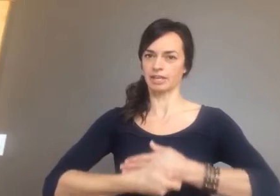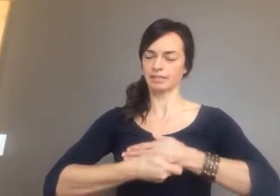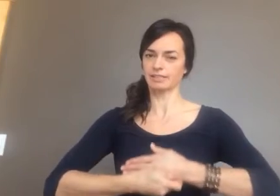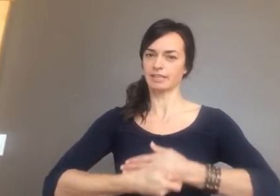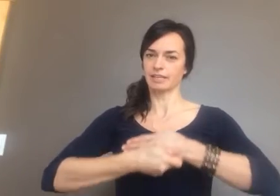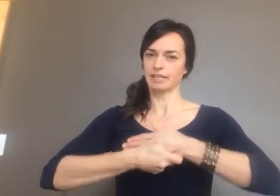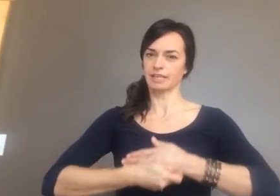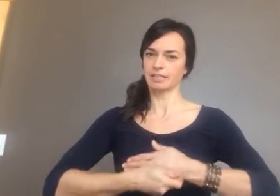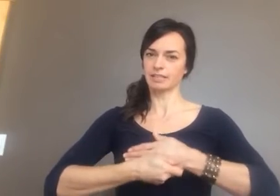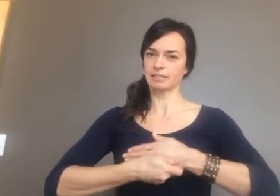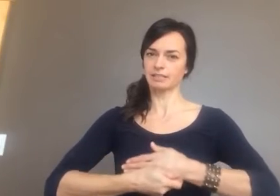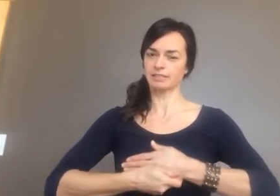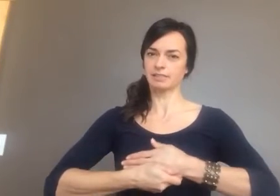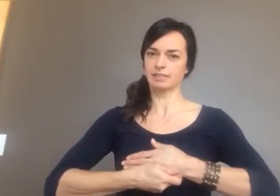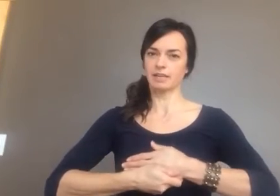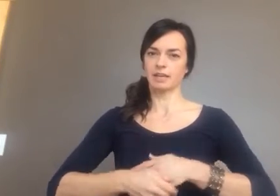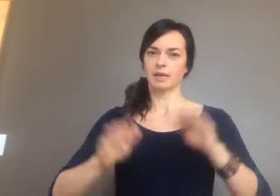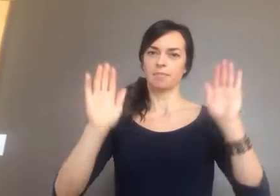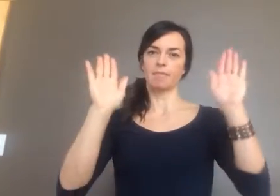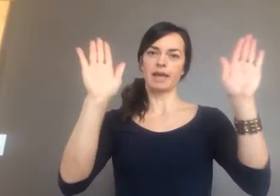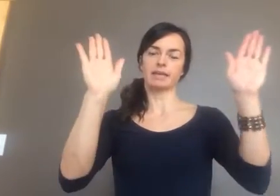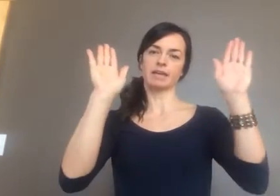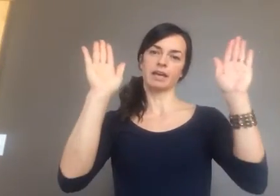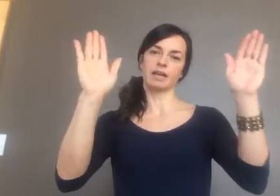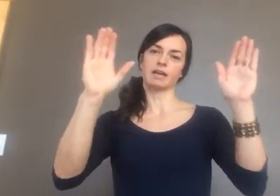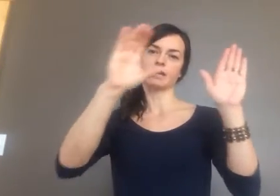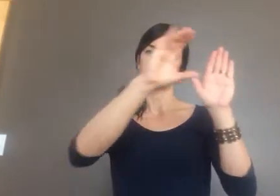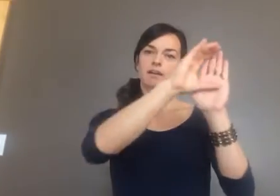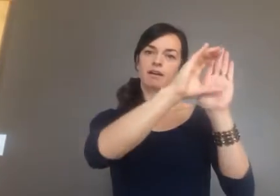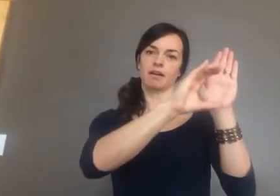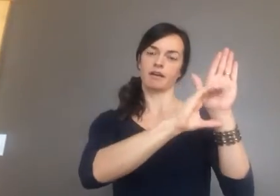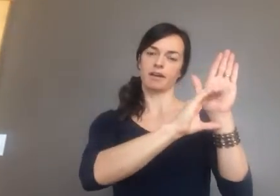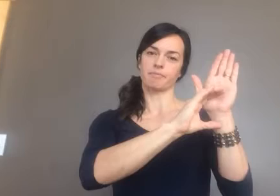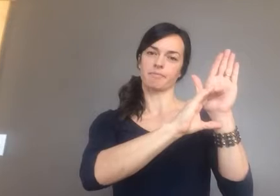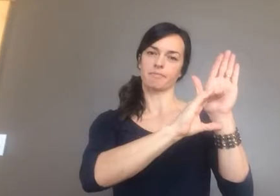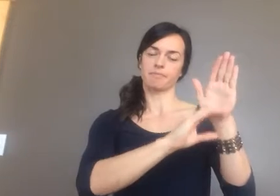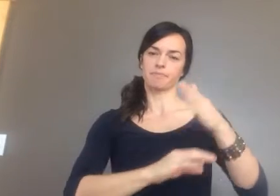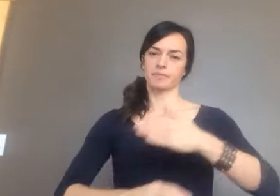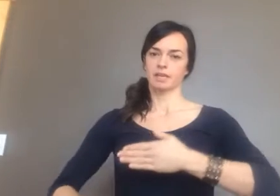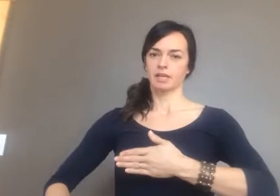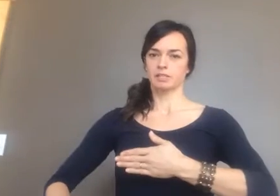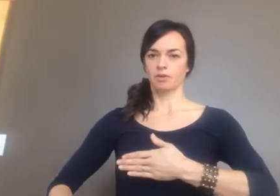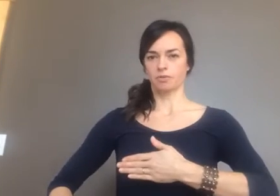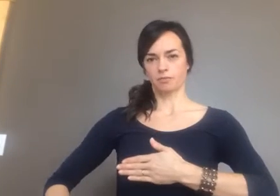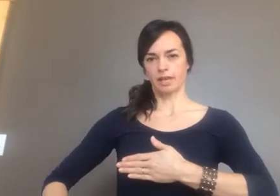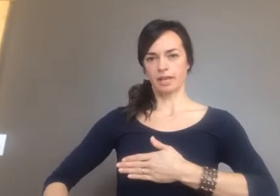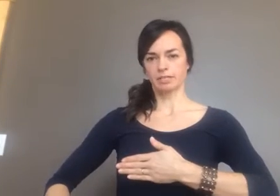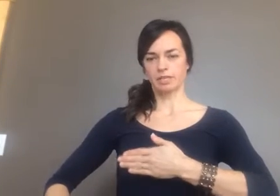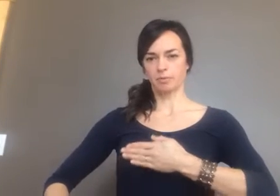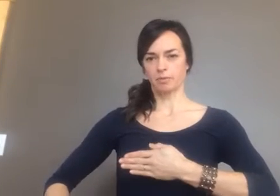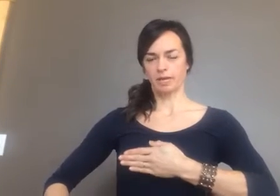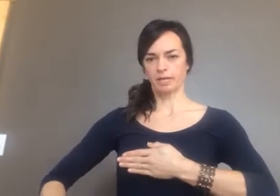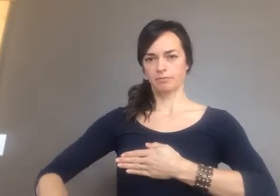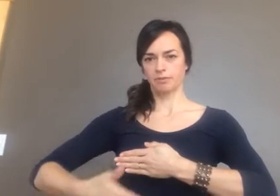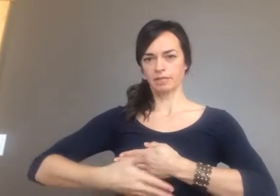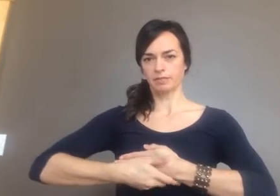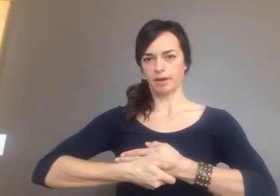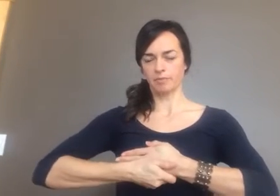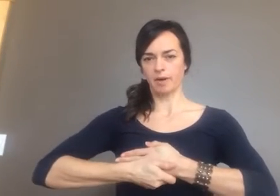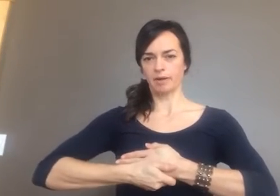handshakes. England's Magna Carta. So for that handshake, put one hand in front and grab the bottom of